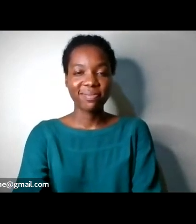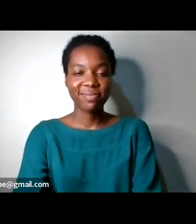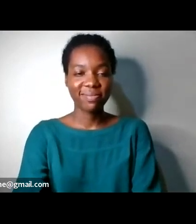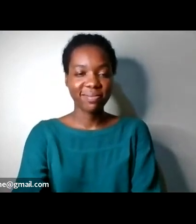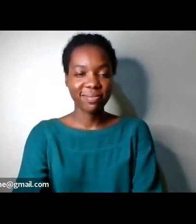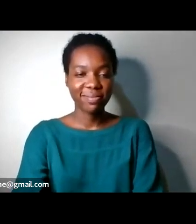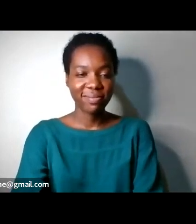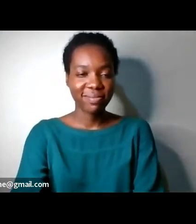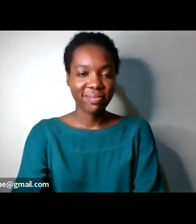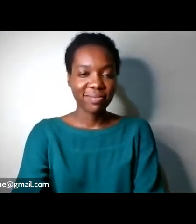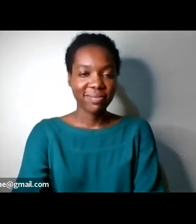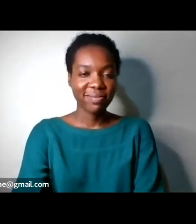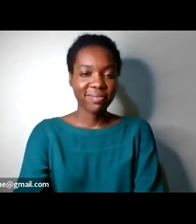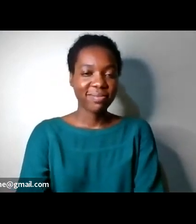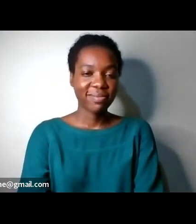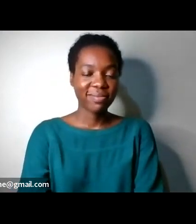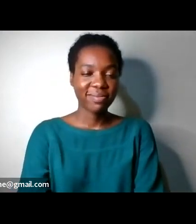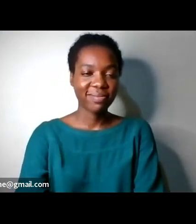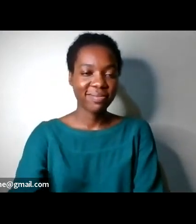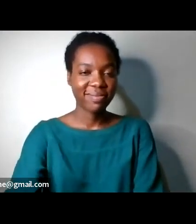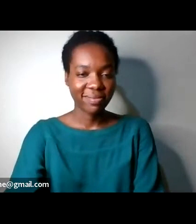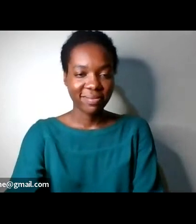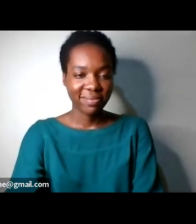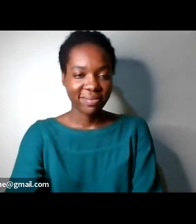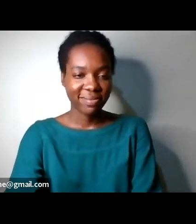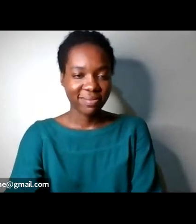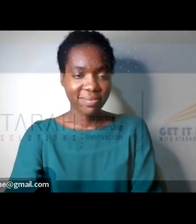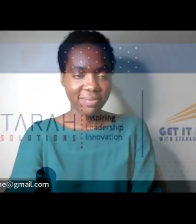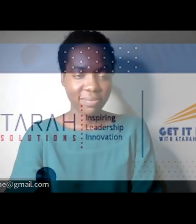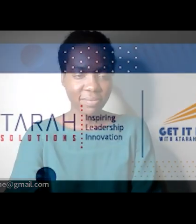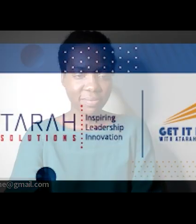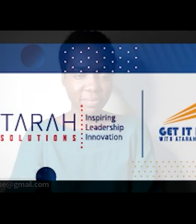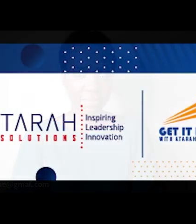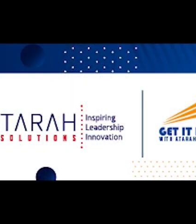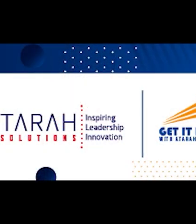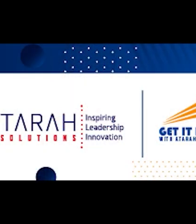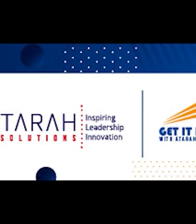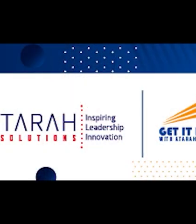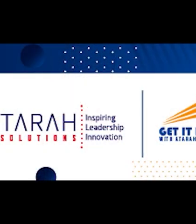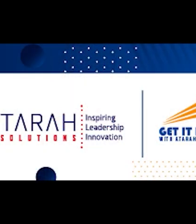I can tell you can stick around.